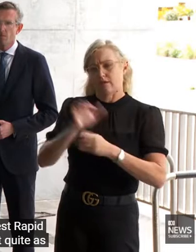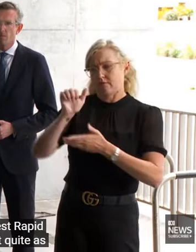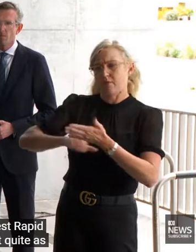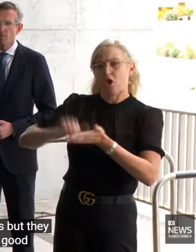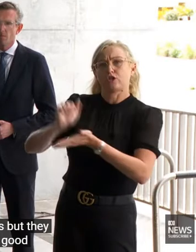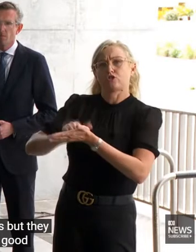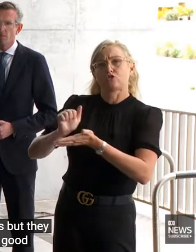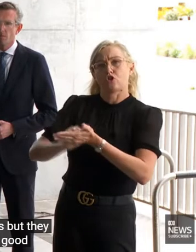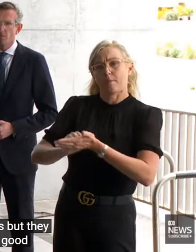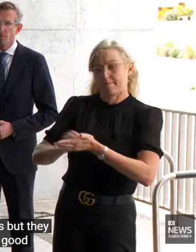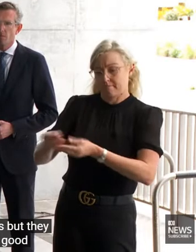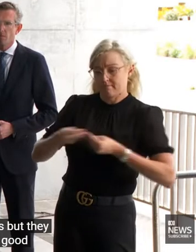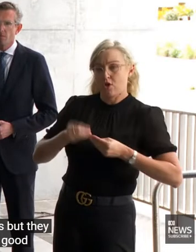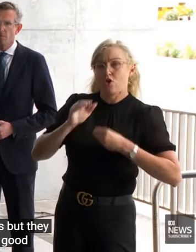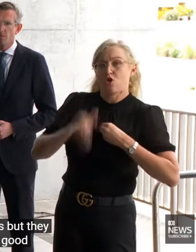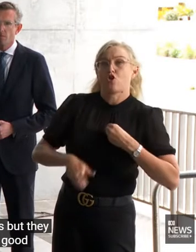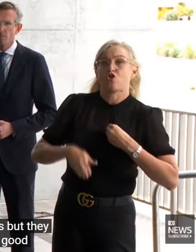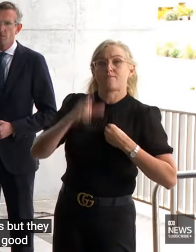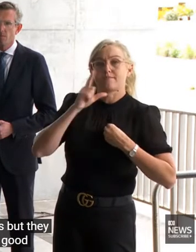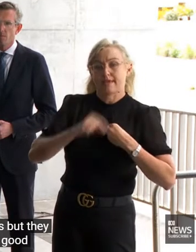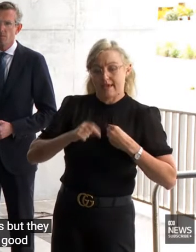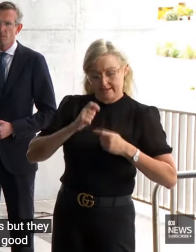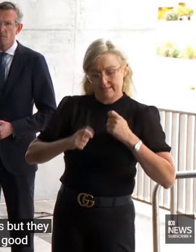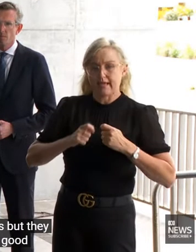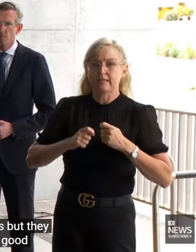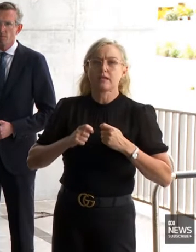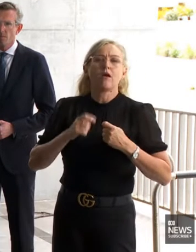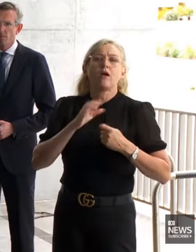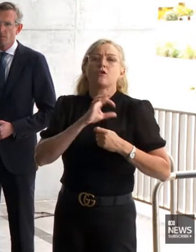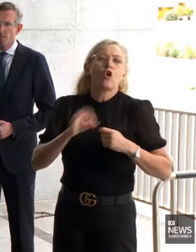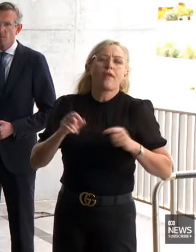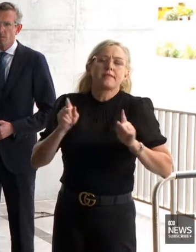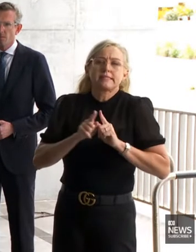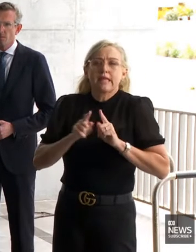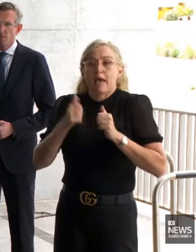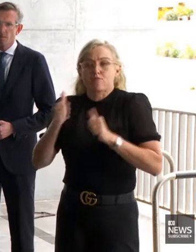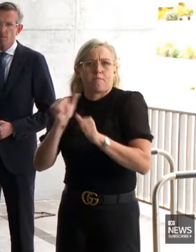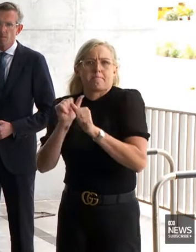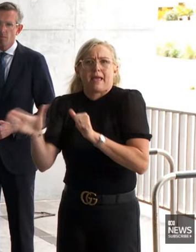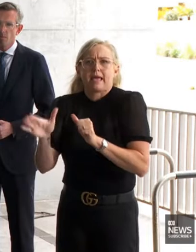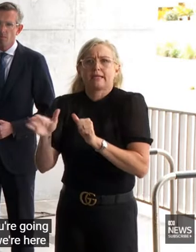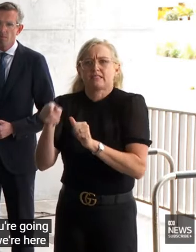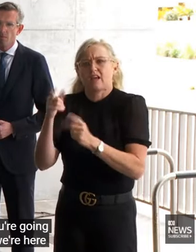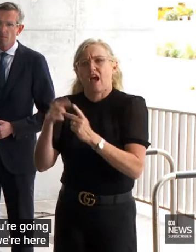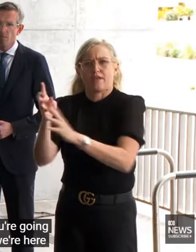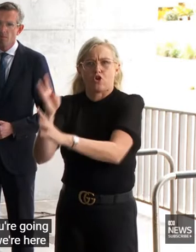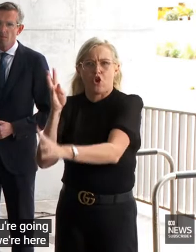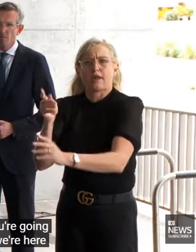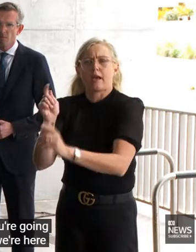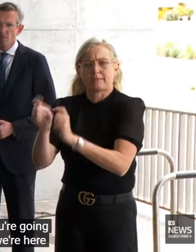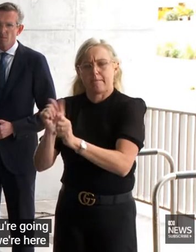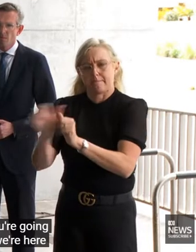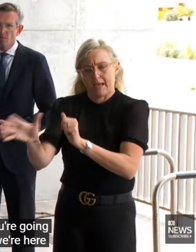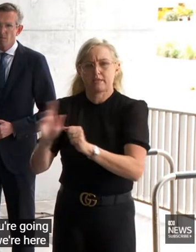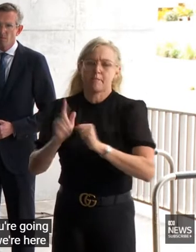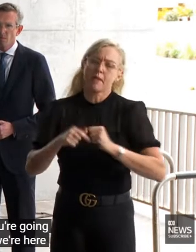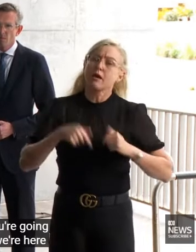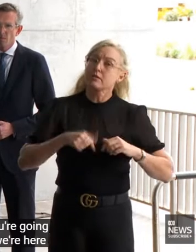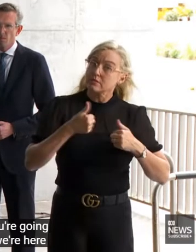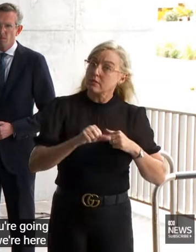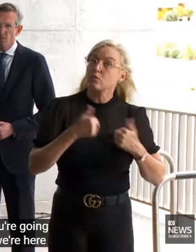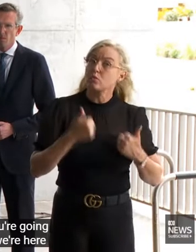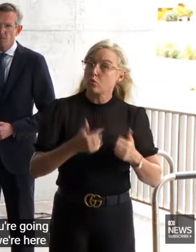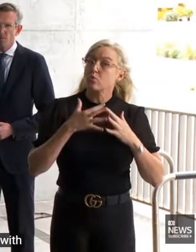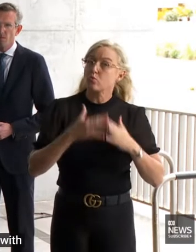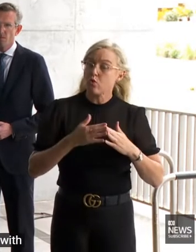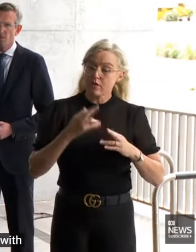tests, but they are certainly very good for the purpose of if you're going to go and do a visit. We're here today, of course, with